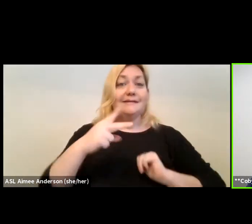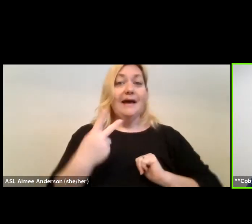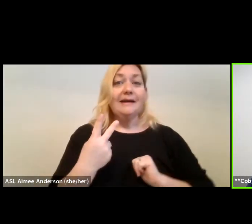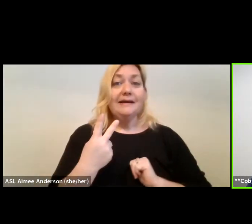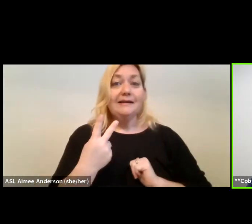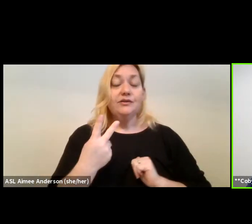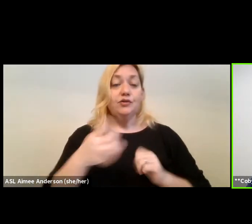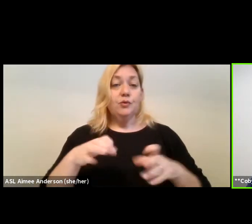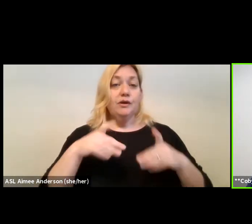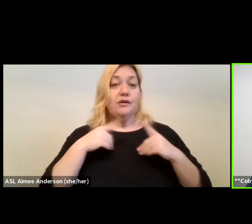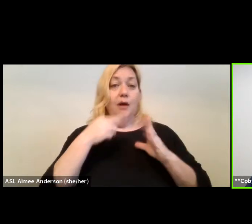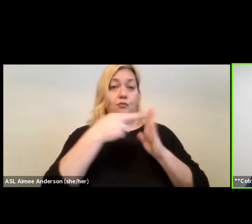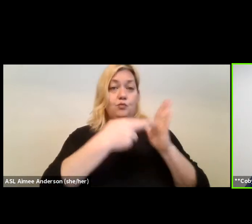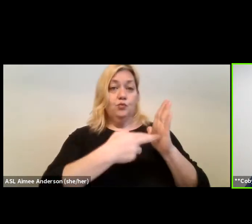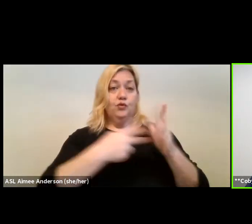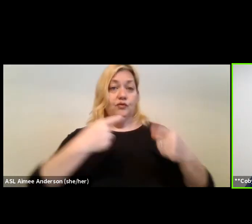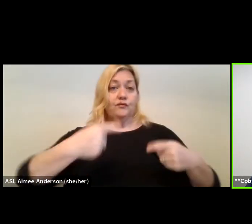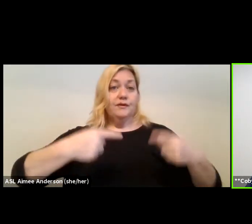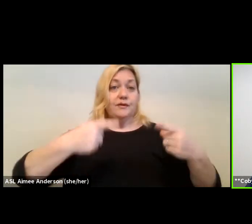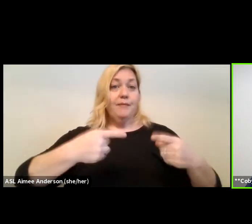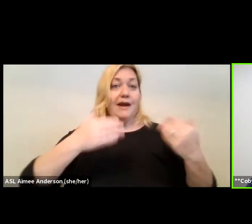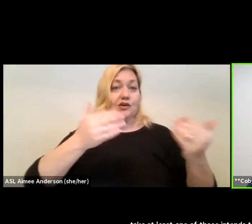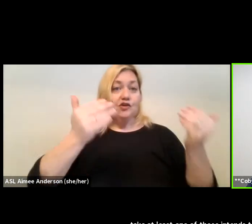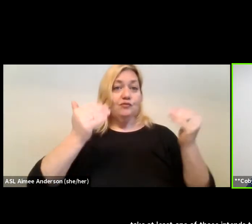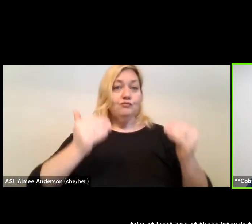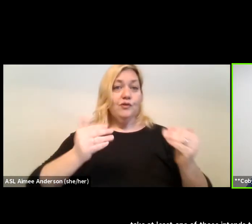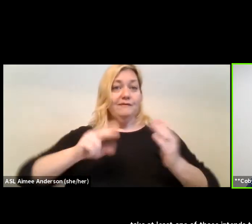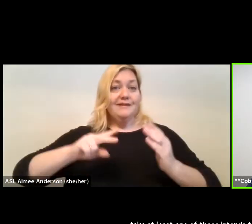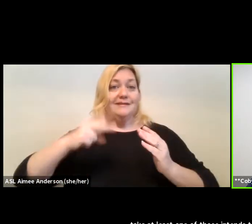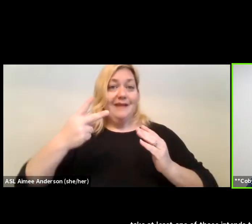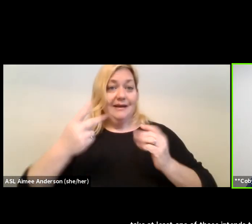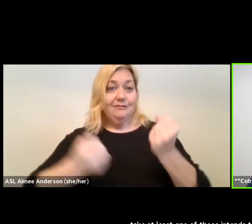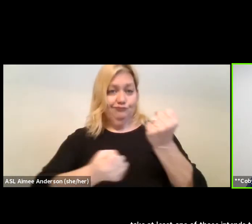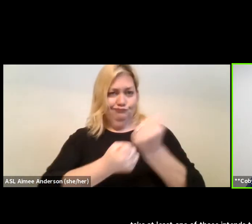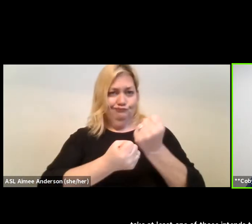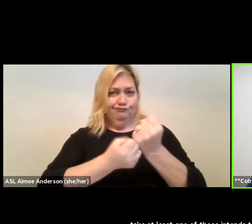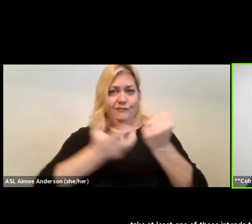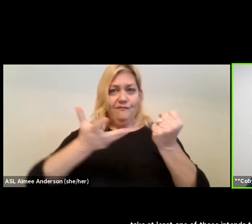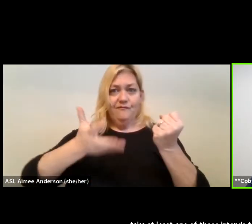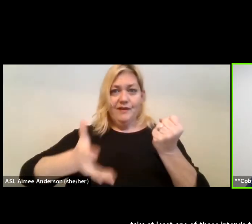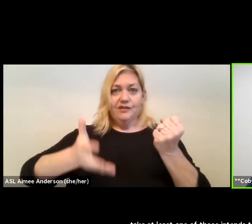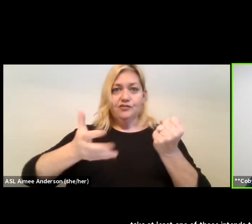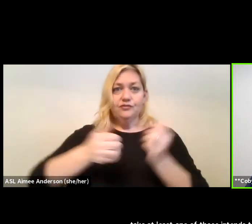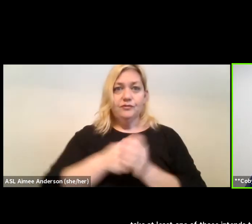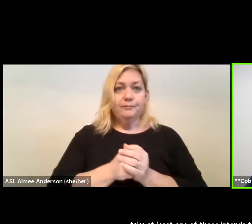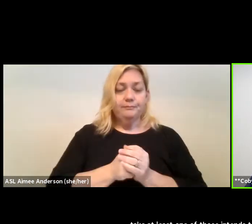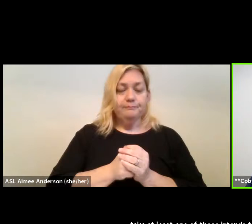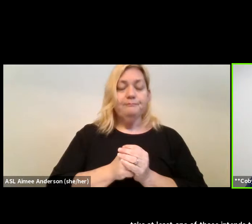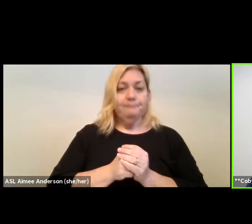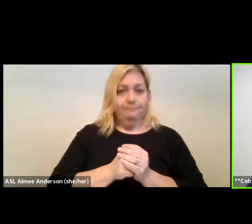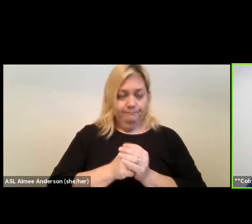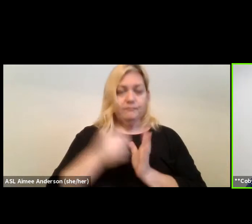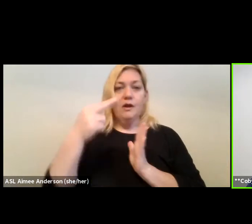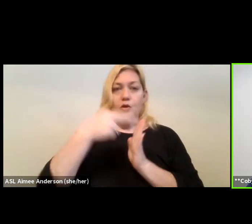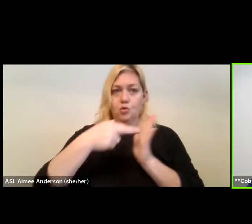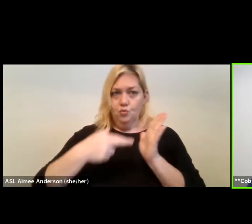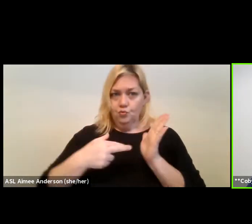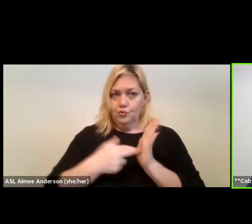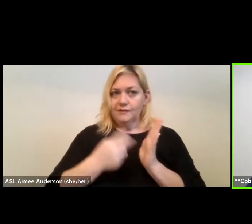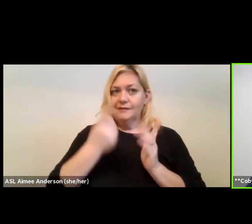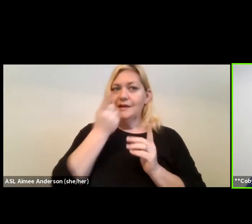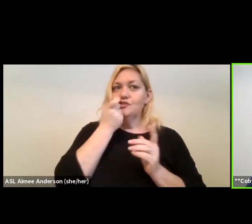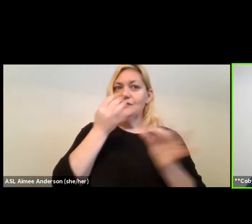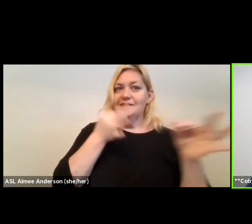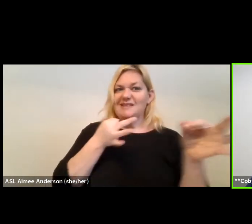to adopt the rules for debate is moved and seconded. And again, the rules are as I just